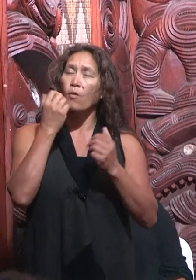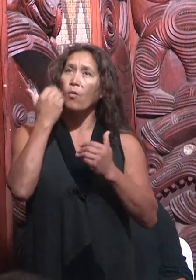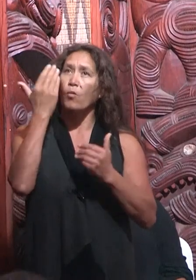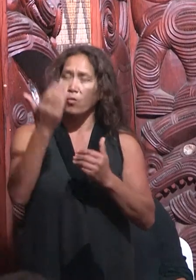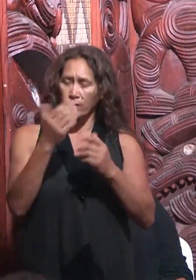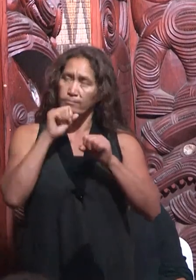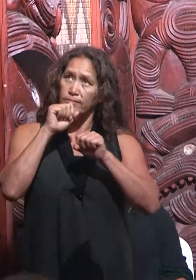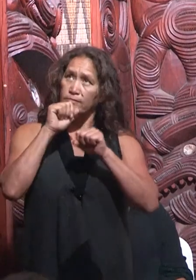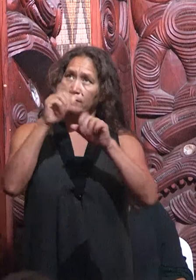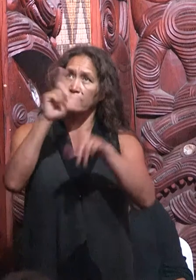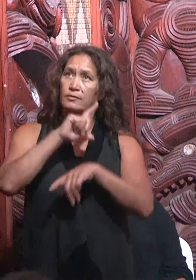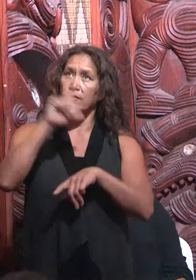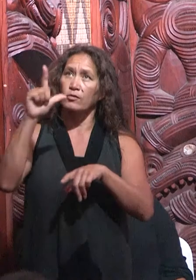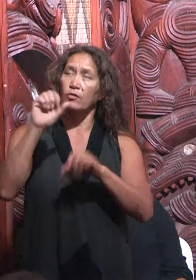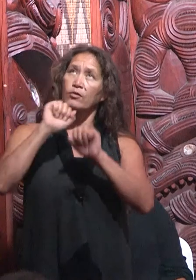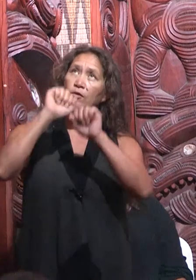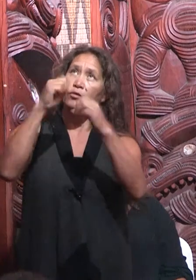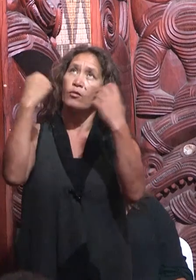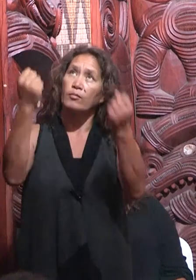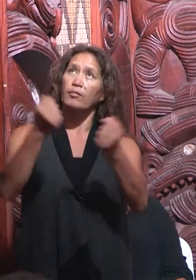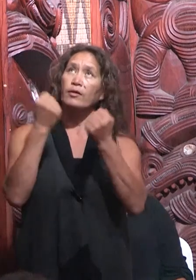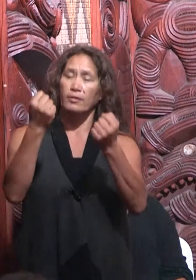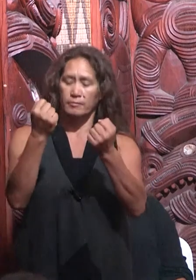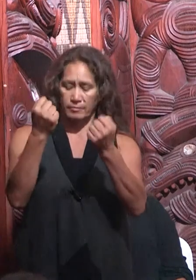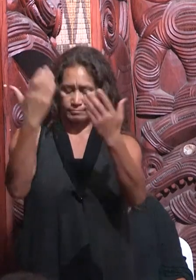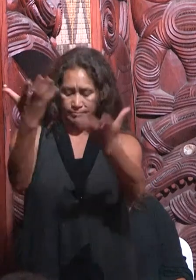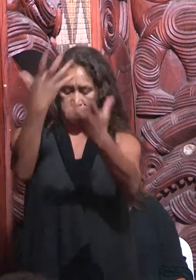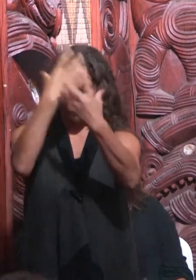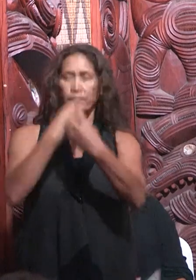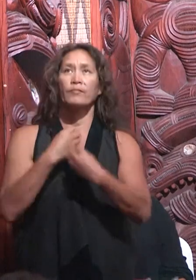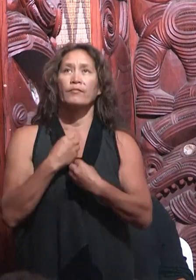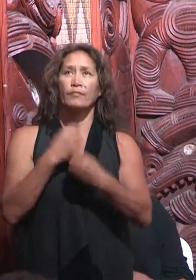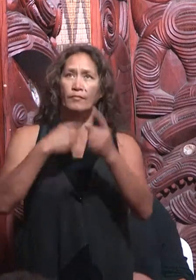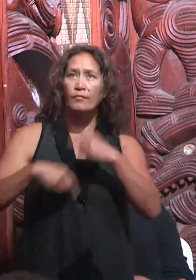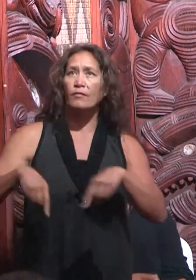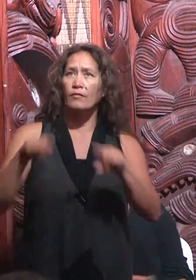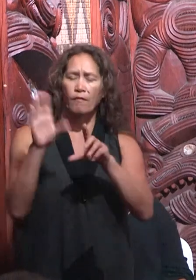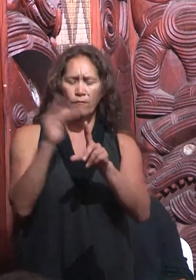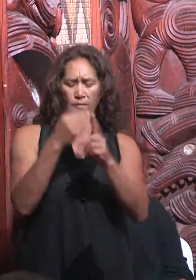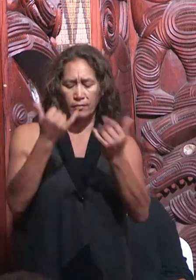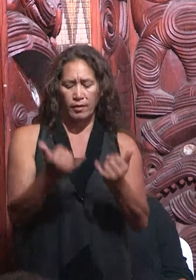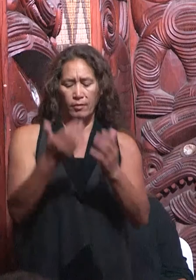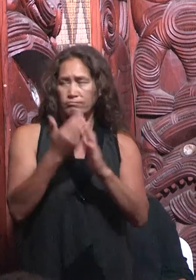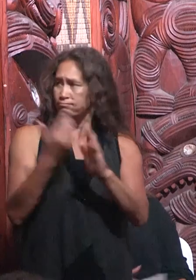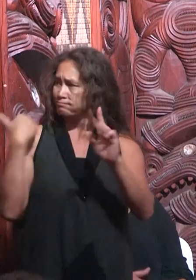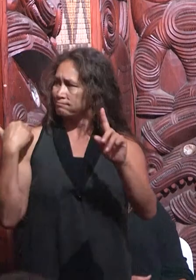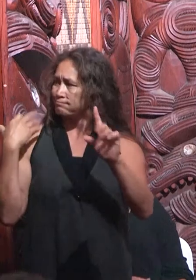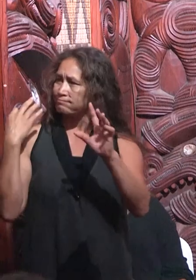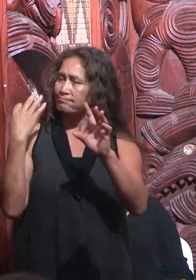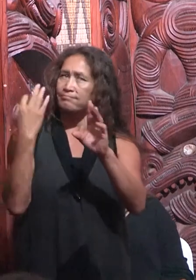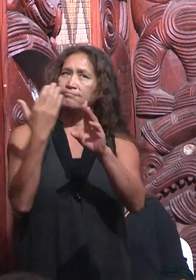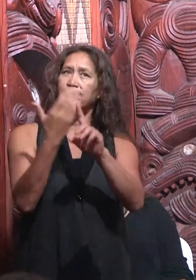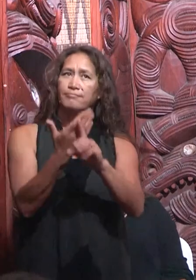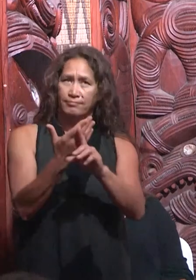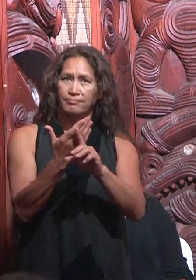mana tūturu, nō mai rāno, mō ngā uri āmuri ake nei, tai timu, tai